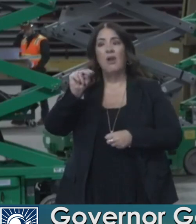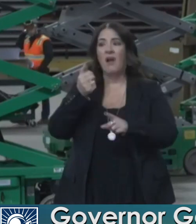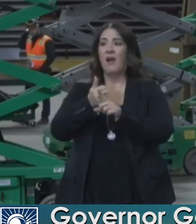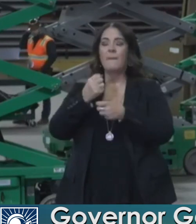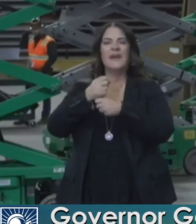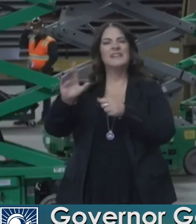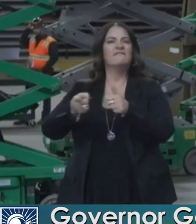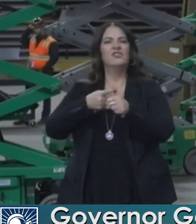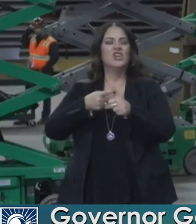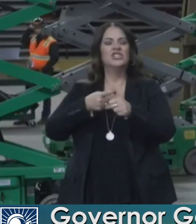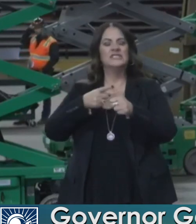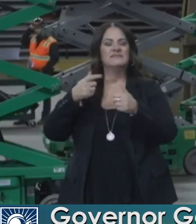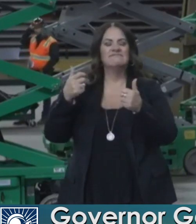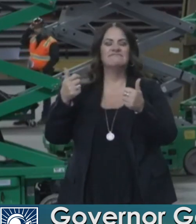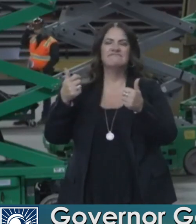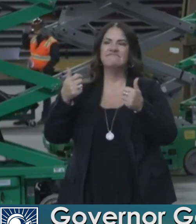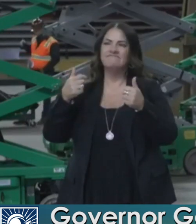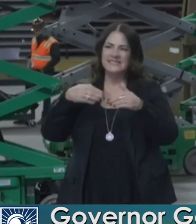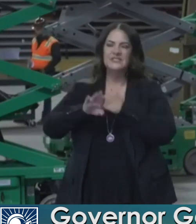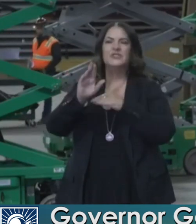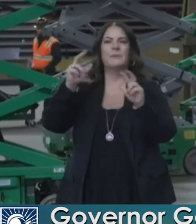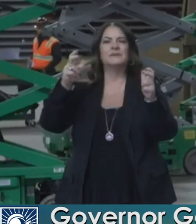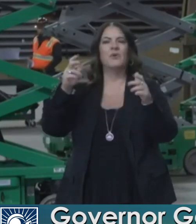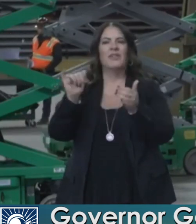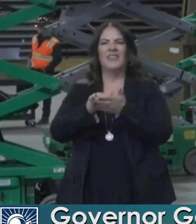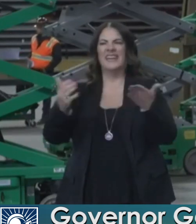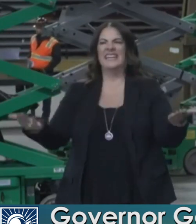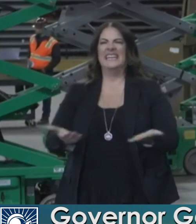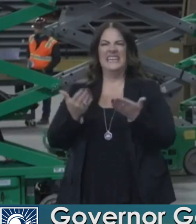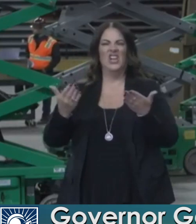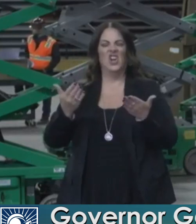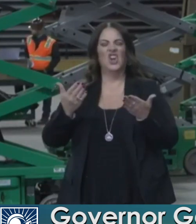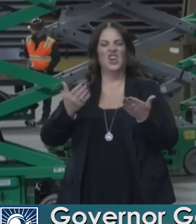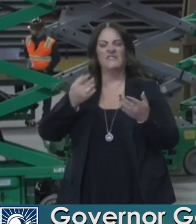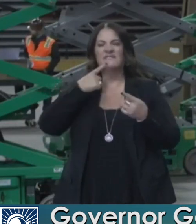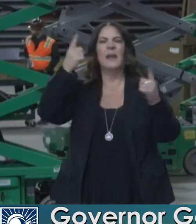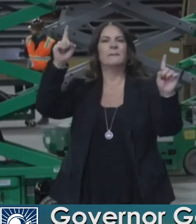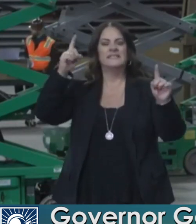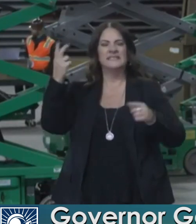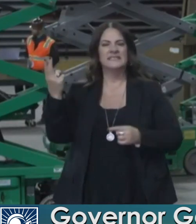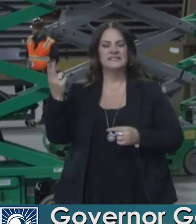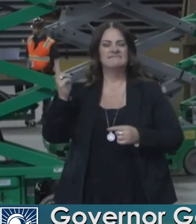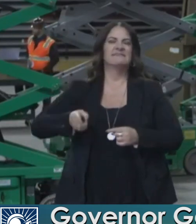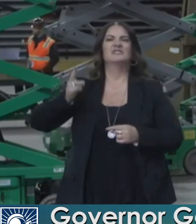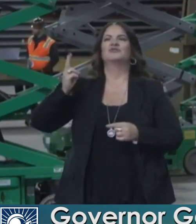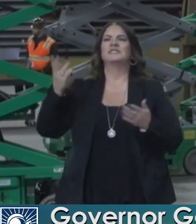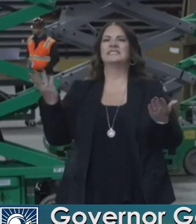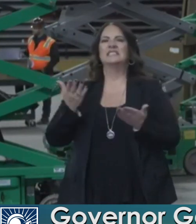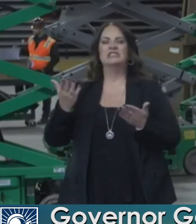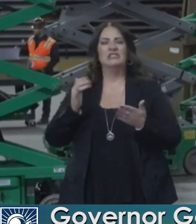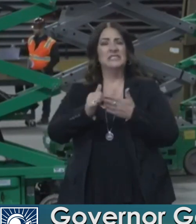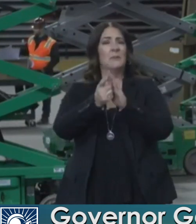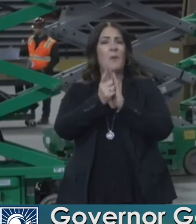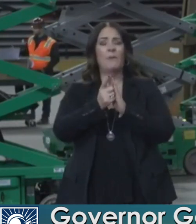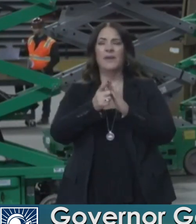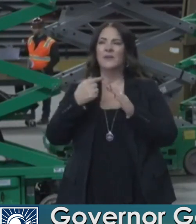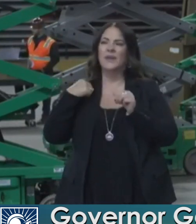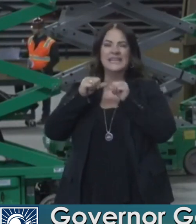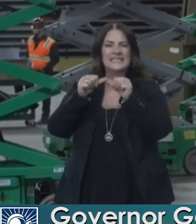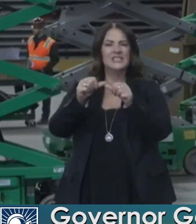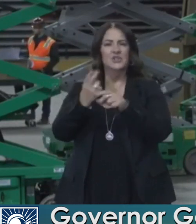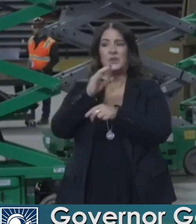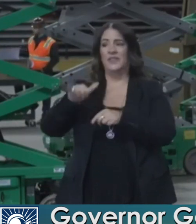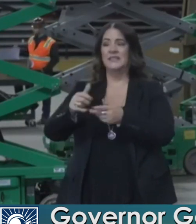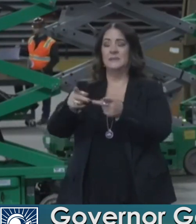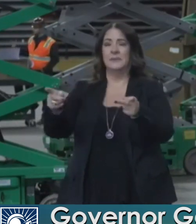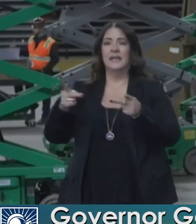care of Californians. So its history of big moments continues. We thought we were done